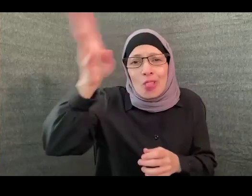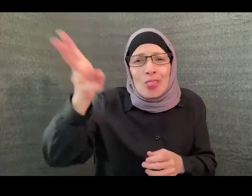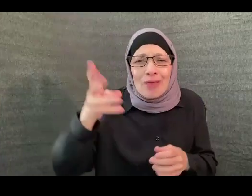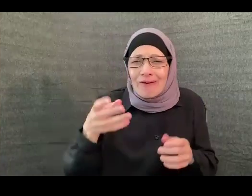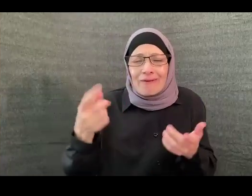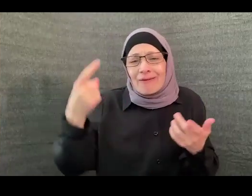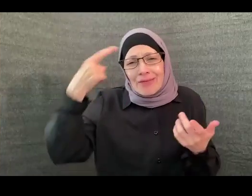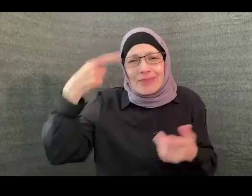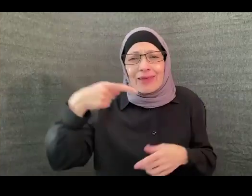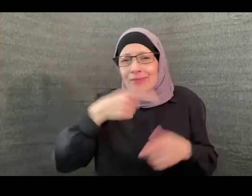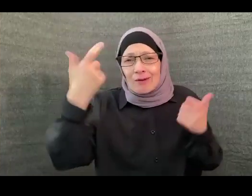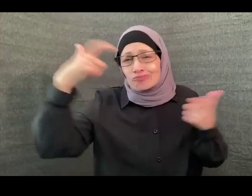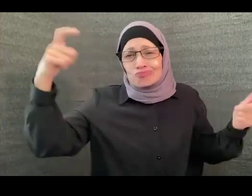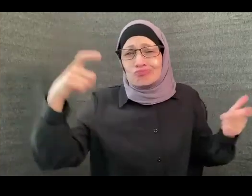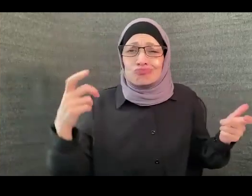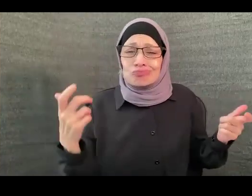Then ayah number 15,